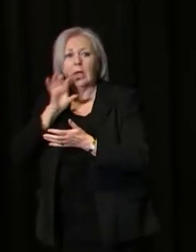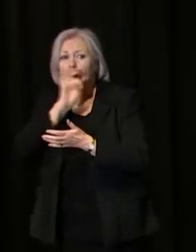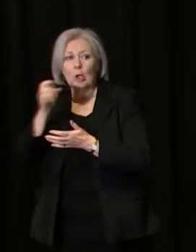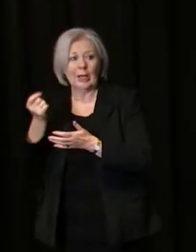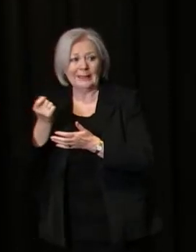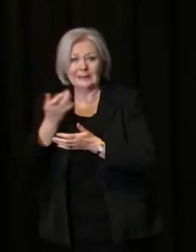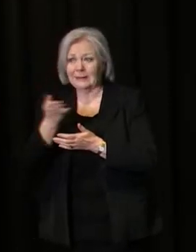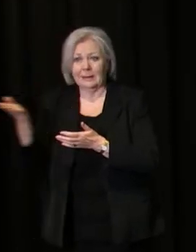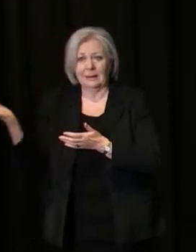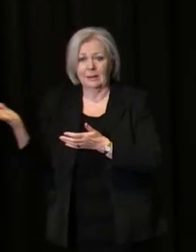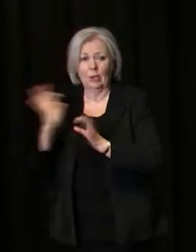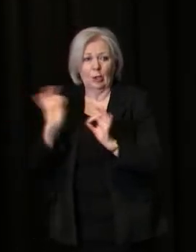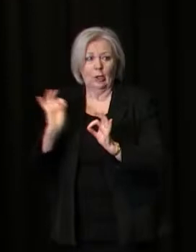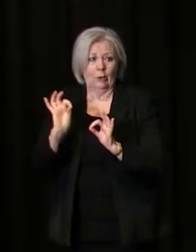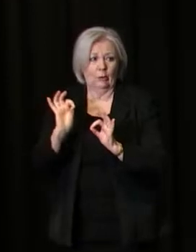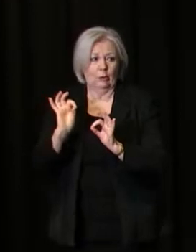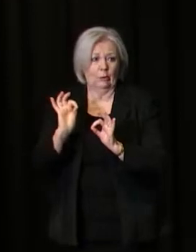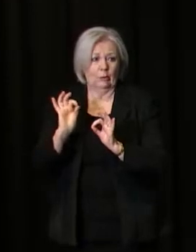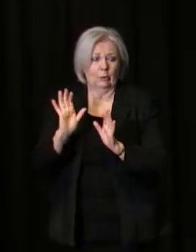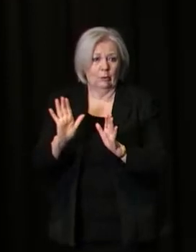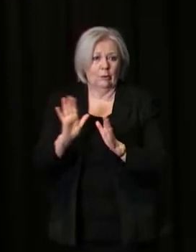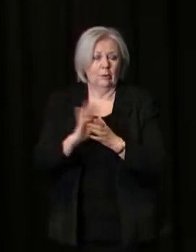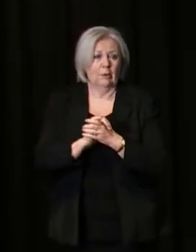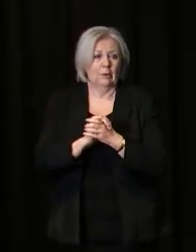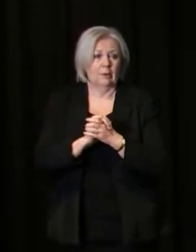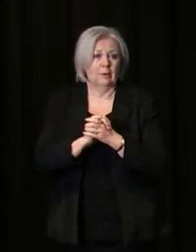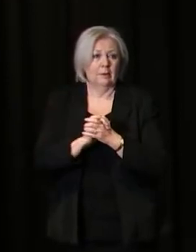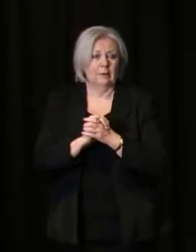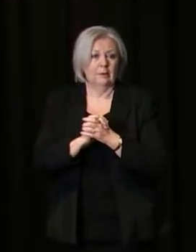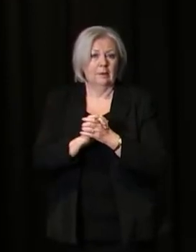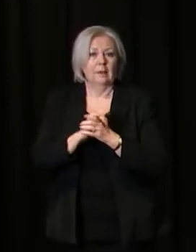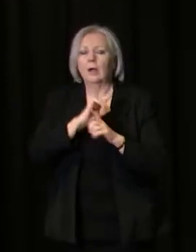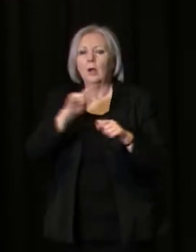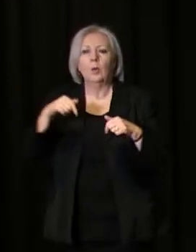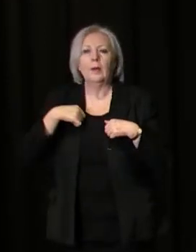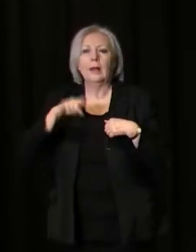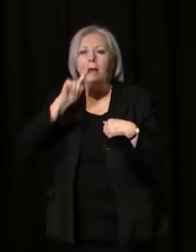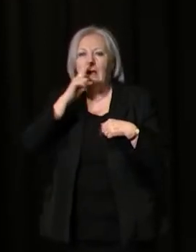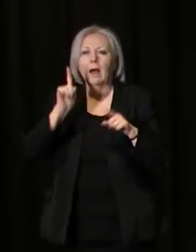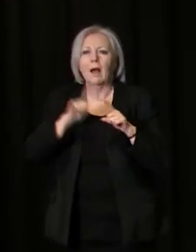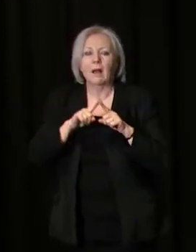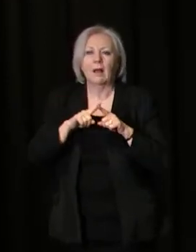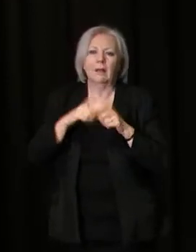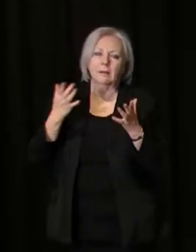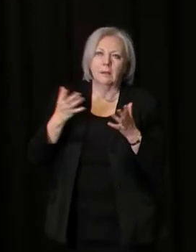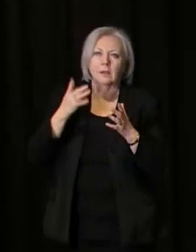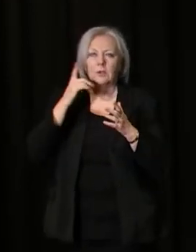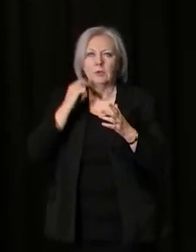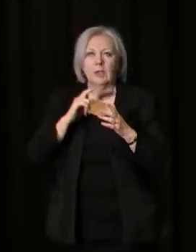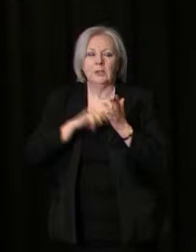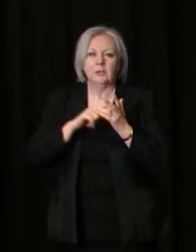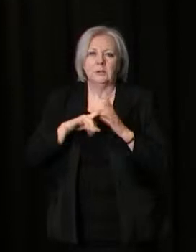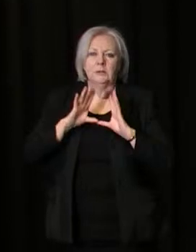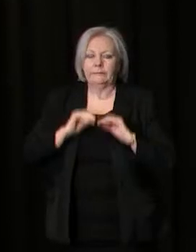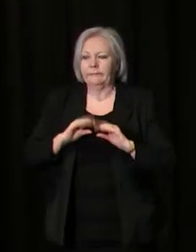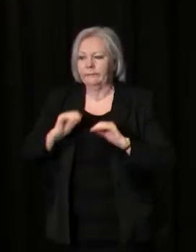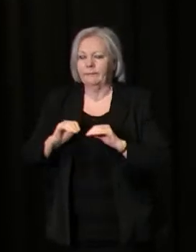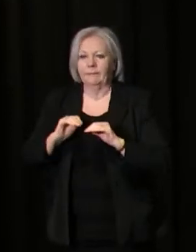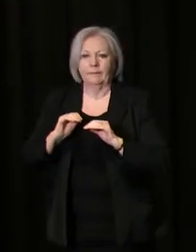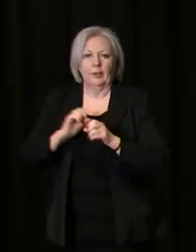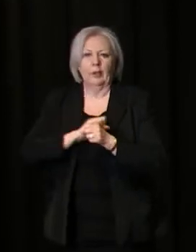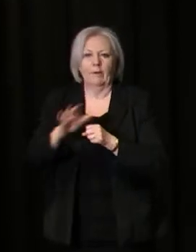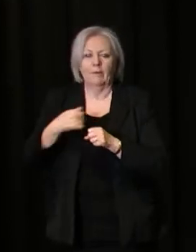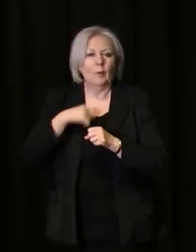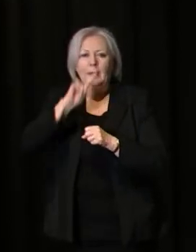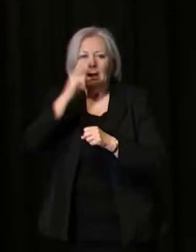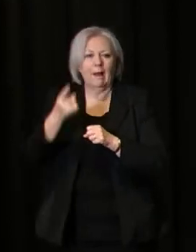isn't. But we cannot perennially suppress this. We simply can't. And the